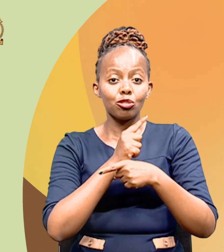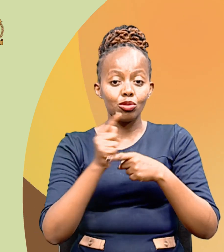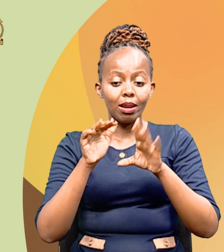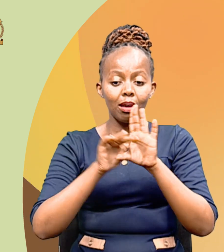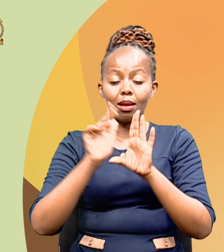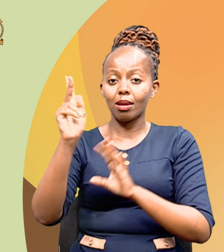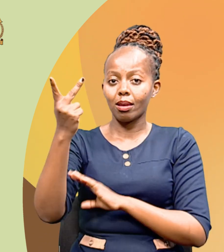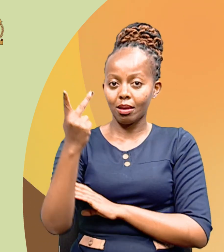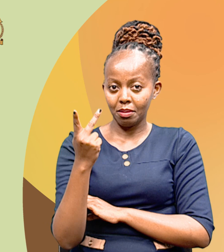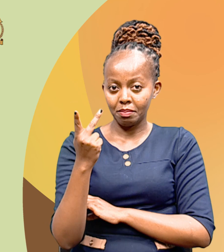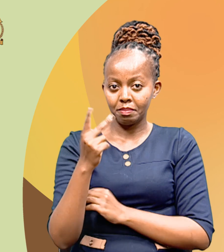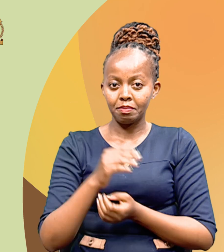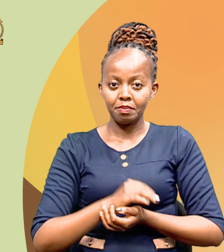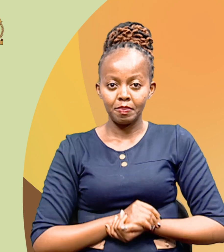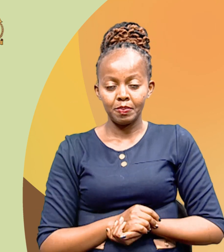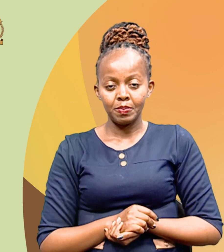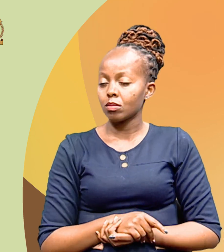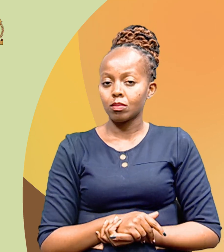in Kenya.